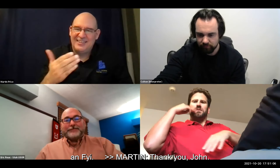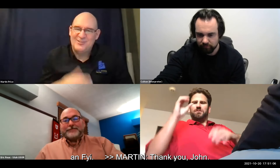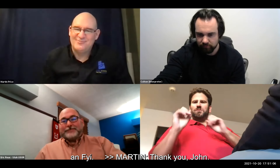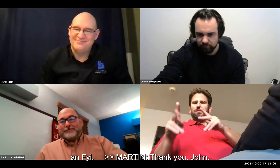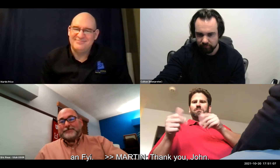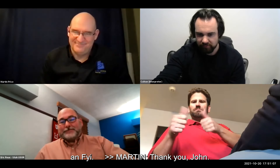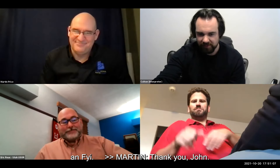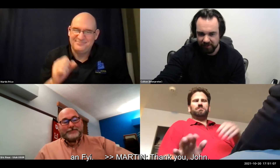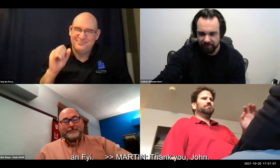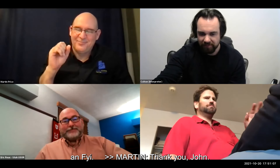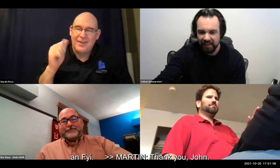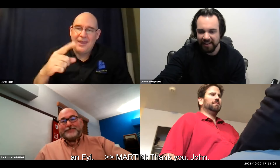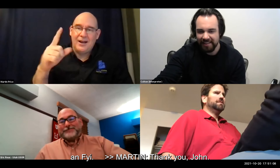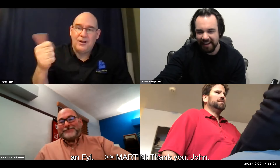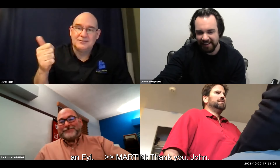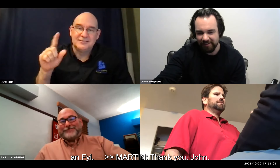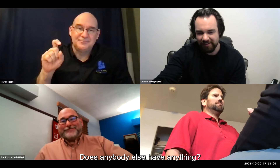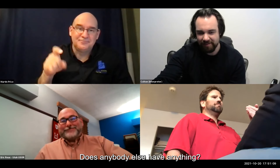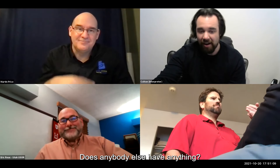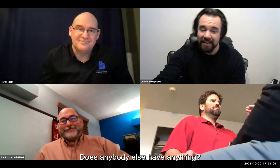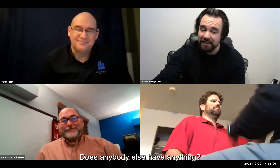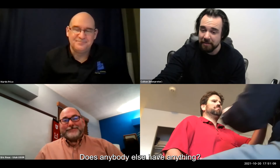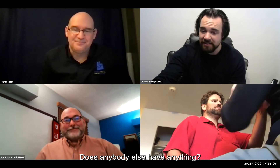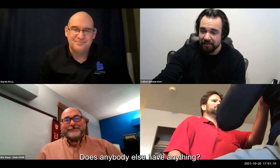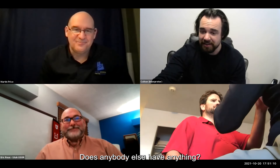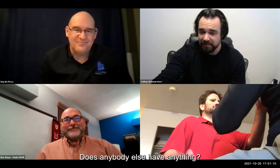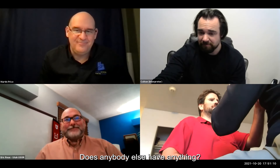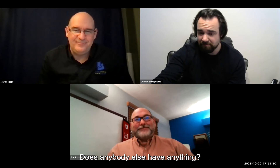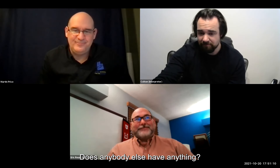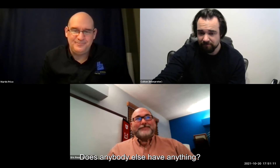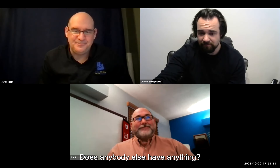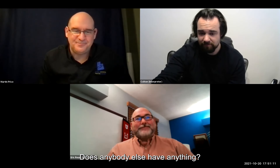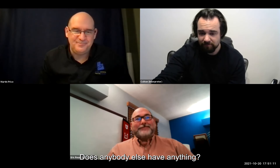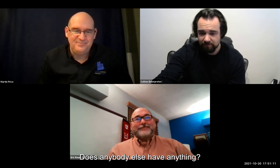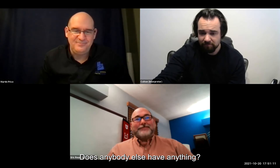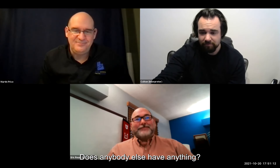Okay, and I'll make sure to send it to Melanie. Thank you. All right, does anybody else have anything?